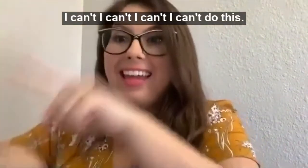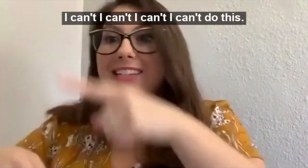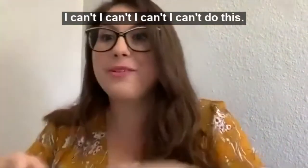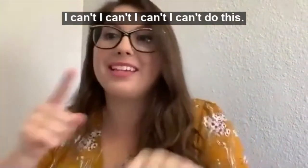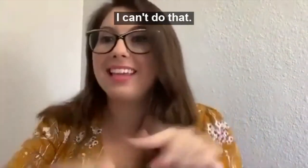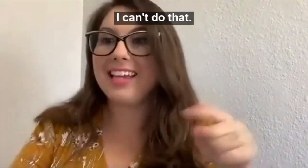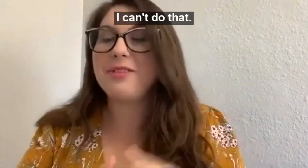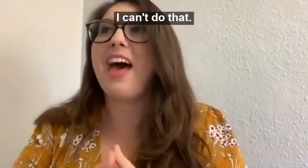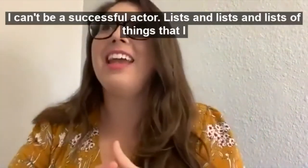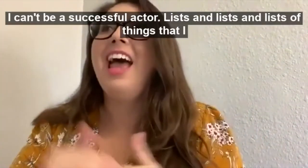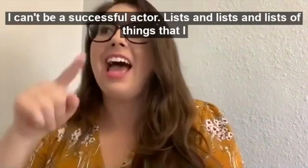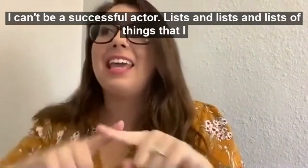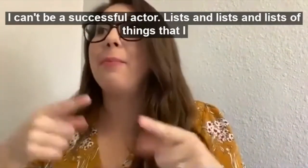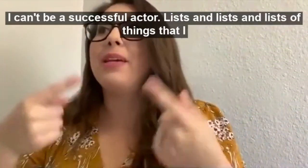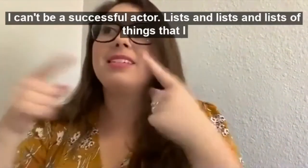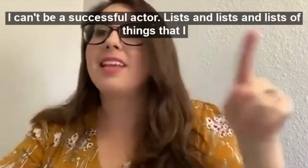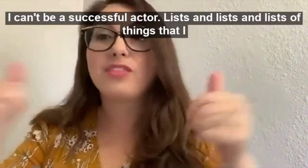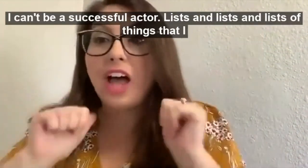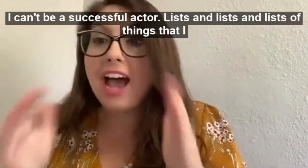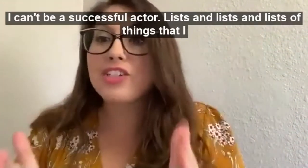I can't do this. I can't do that. I can't be a successful actor.